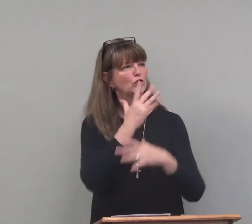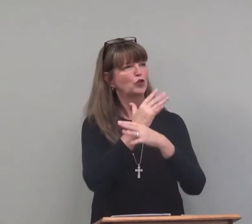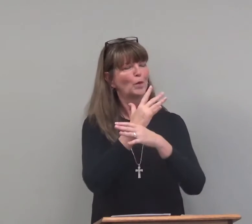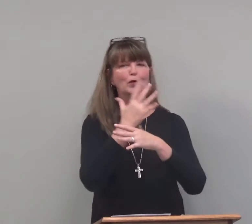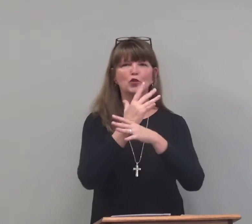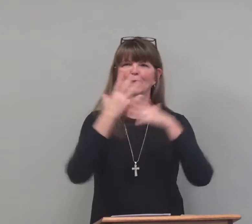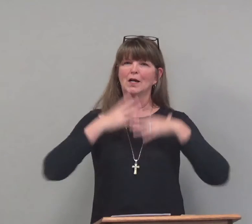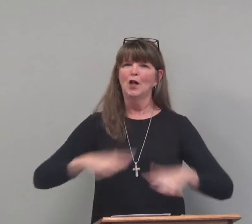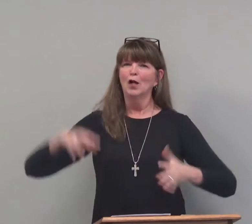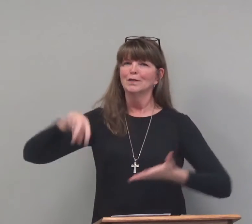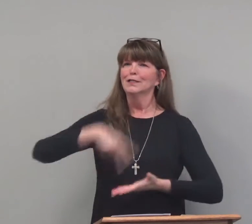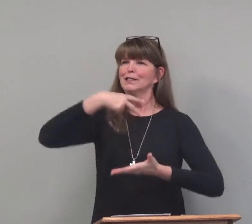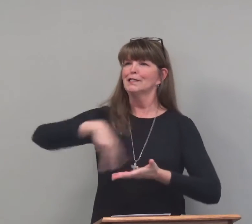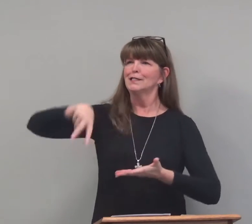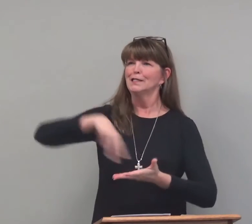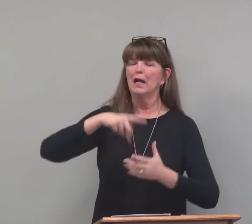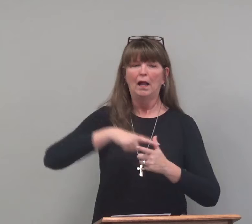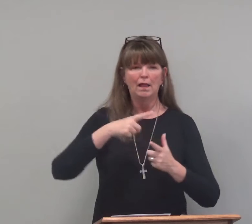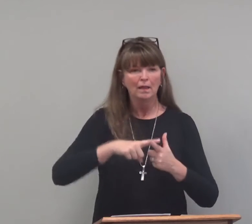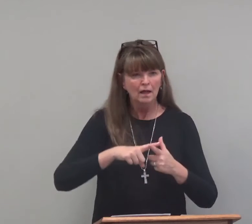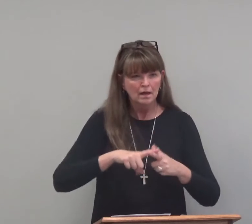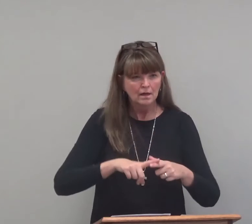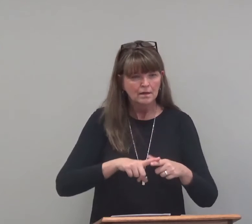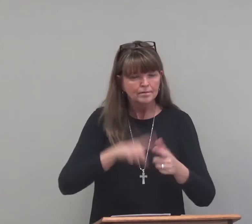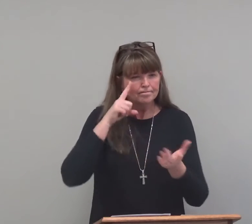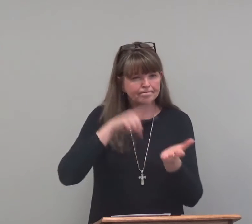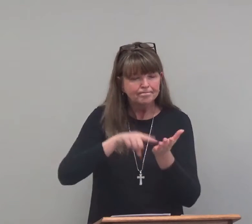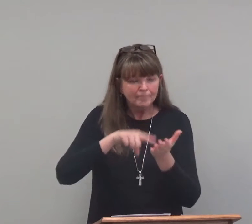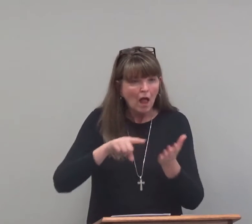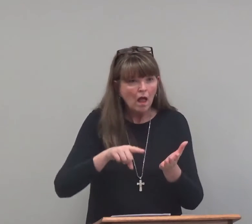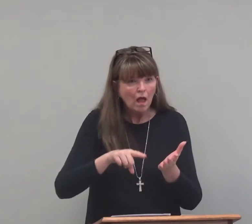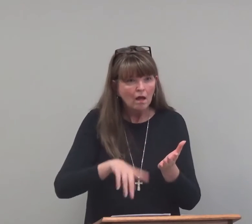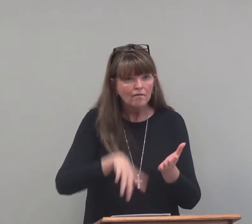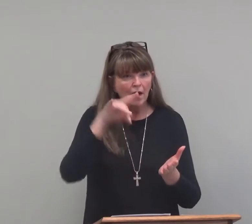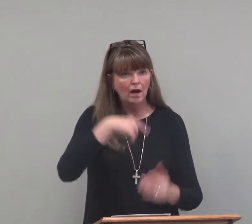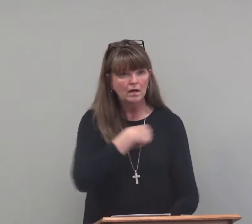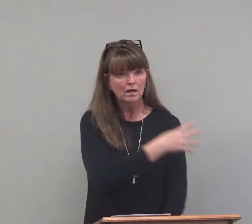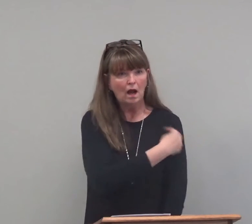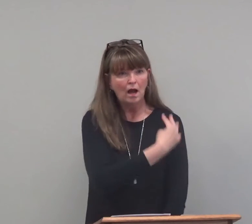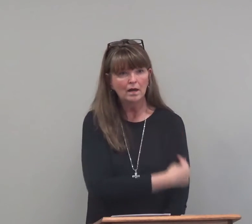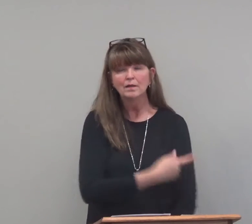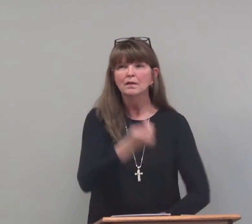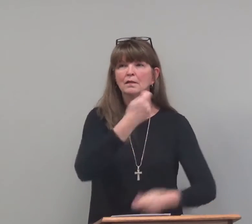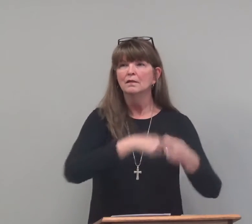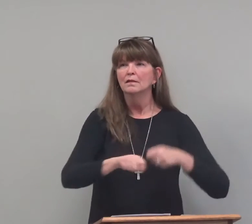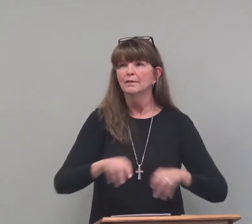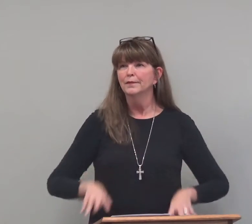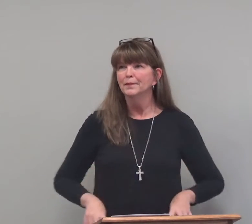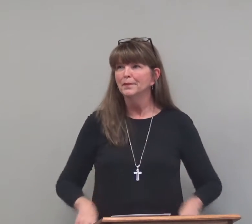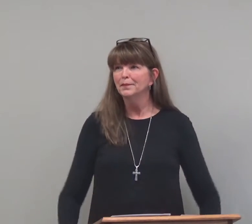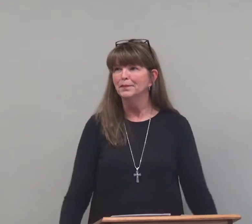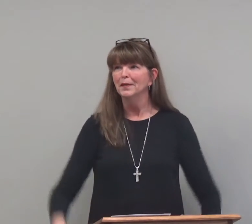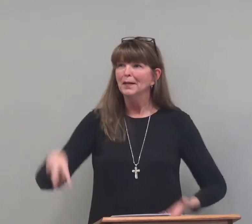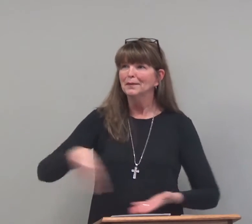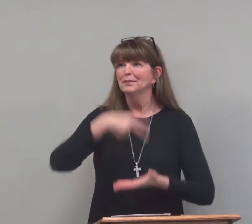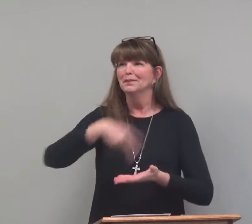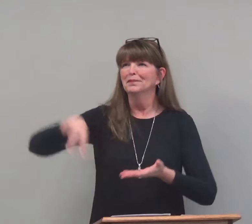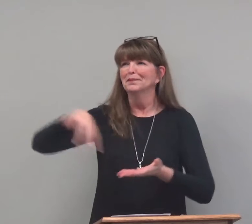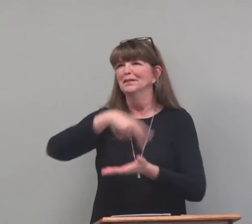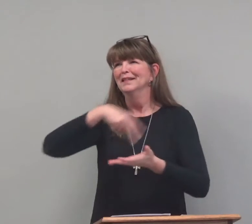I thought I was German. I always danced in lederhosen. And then we did 23andMe and found out I'm Scottish,